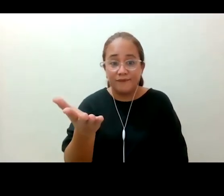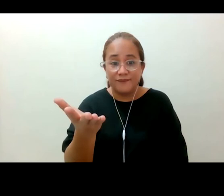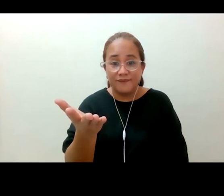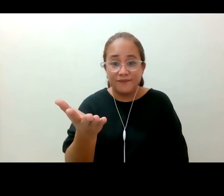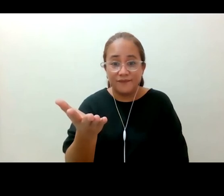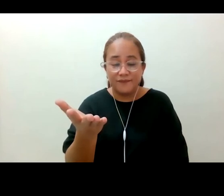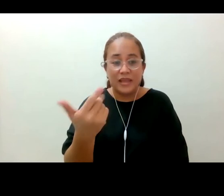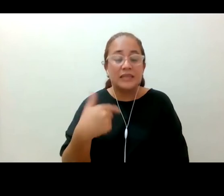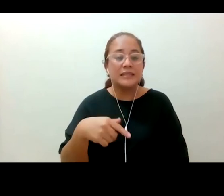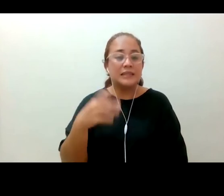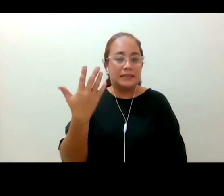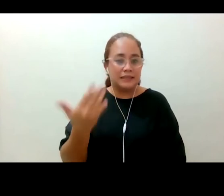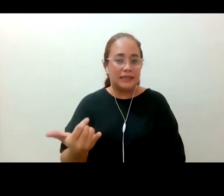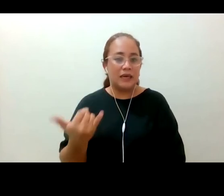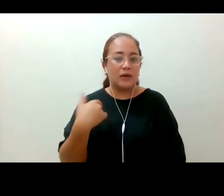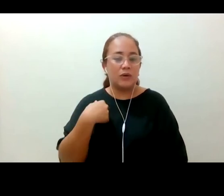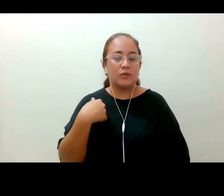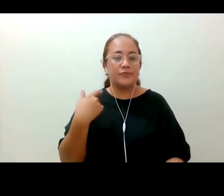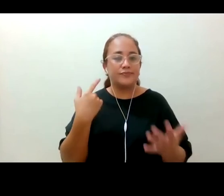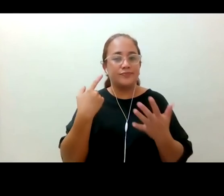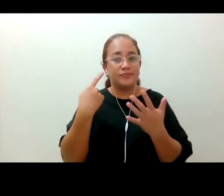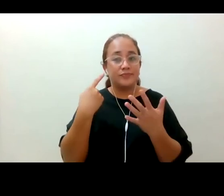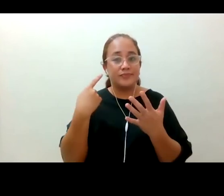Okay, let's go through and check